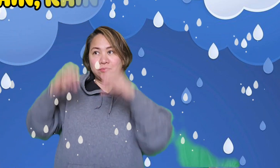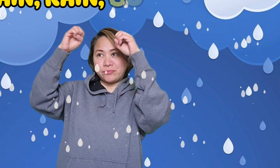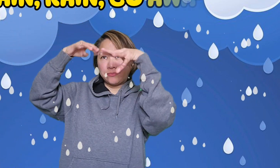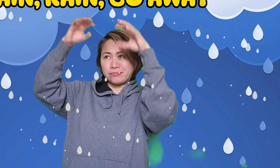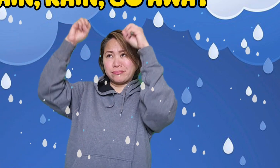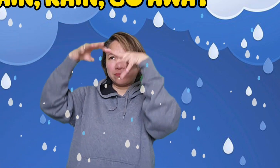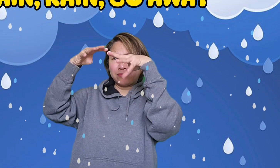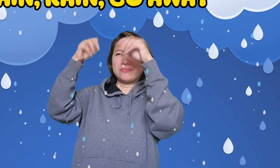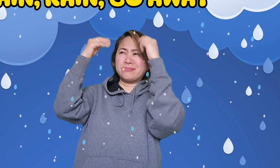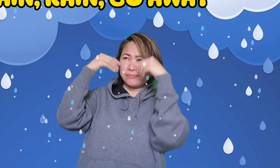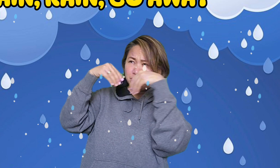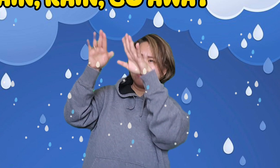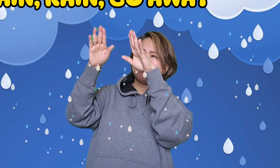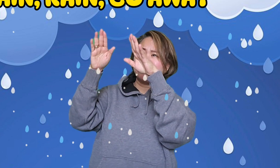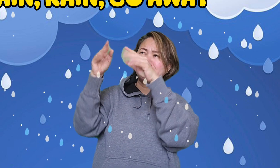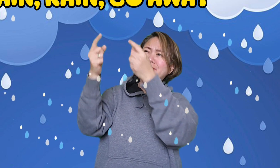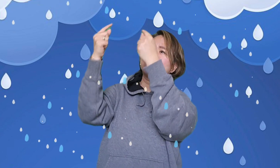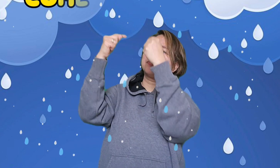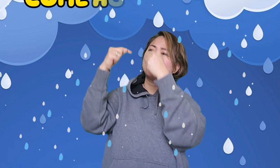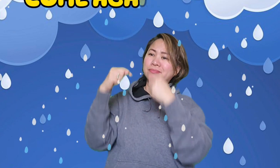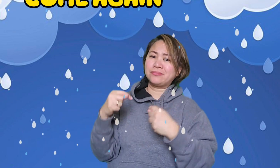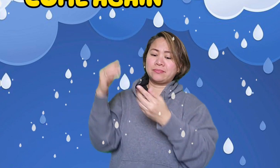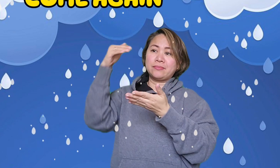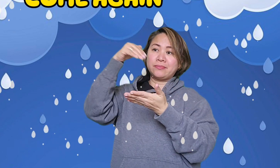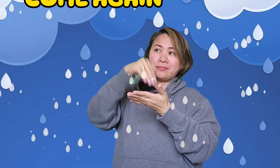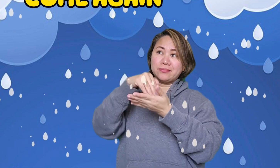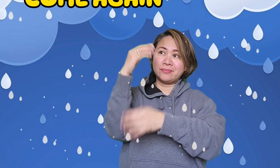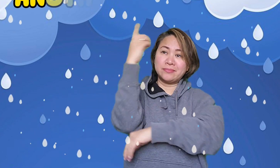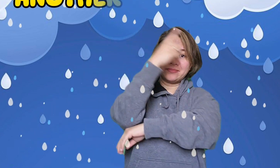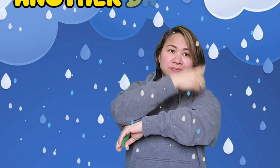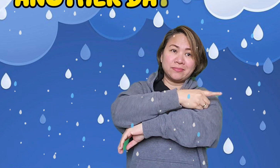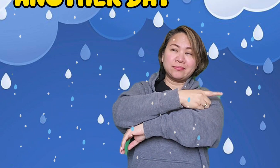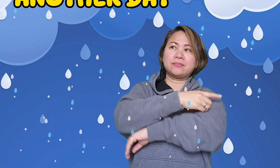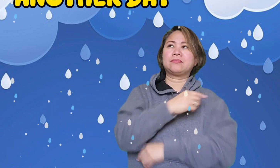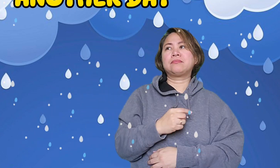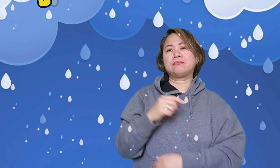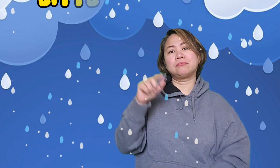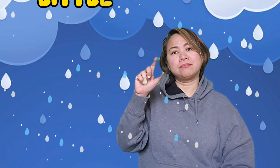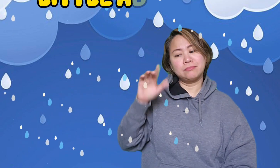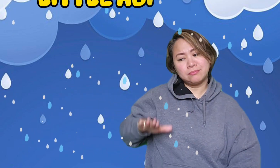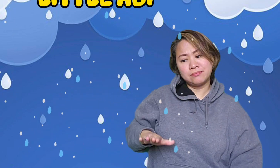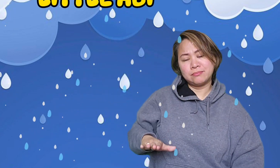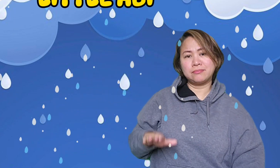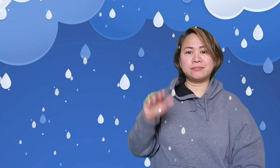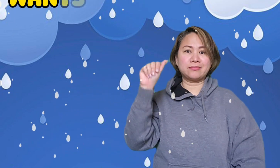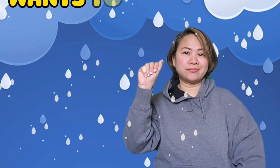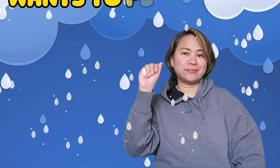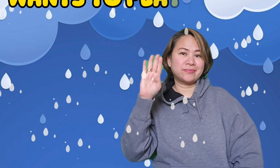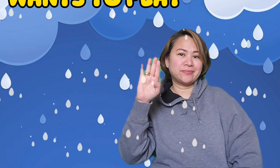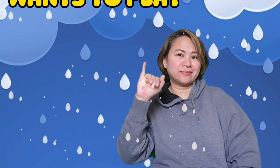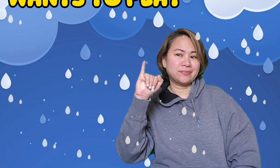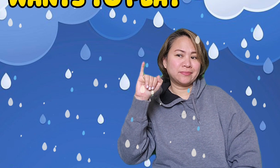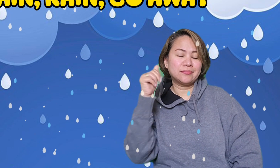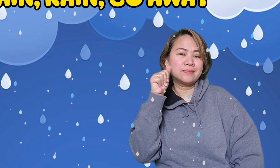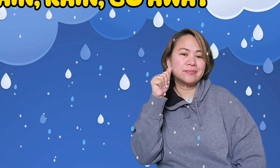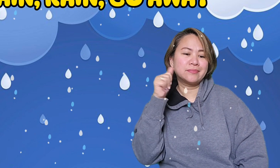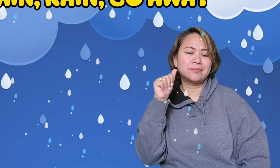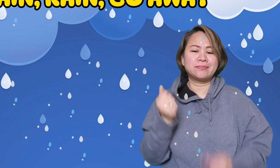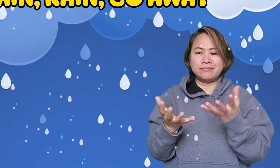rain rain go away come again another day little Abby wants to play